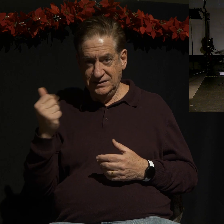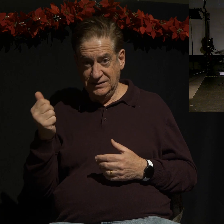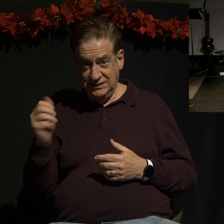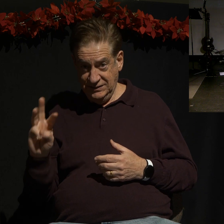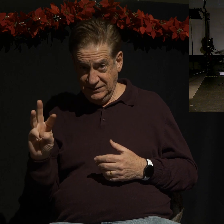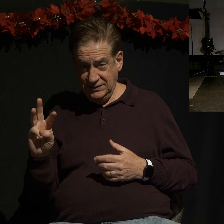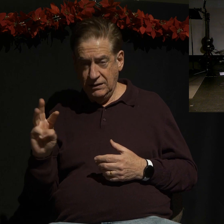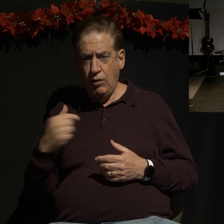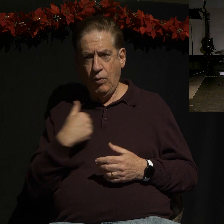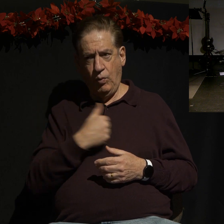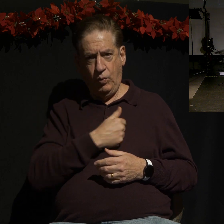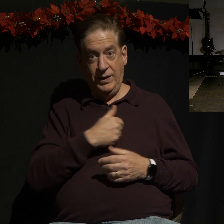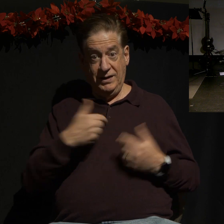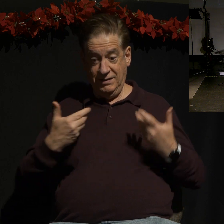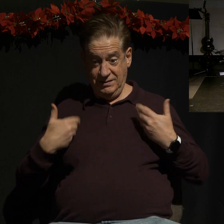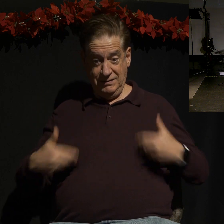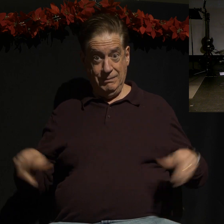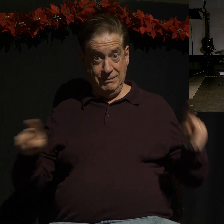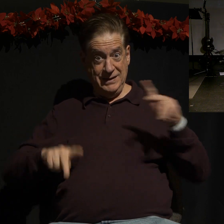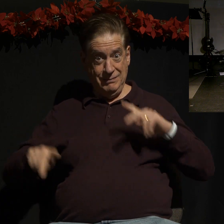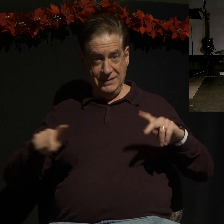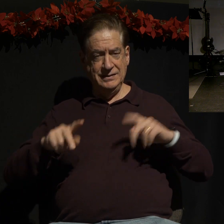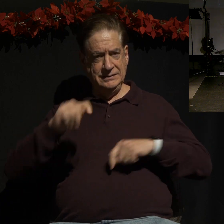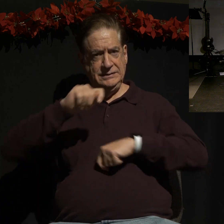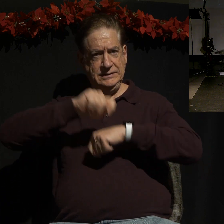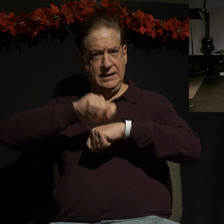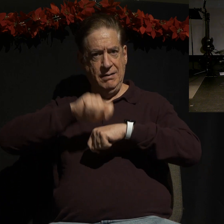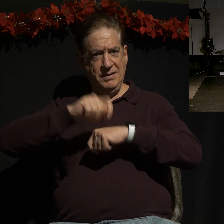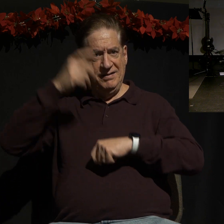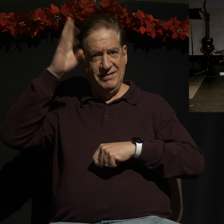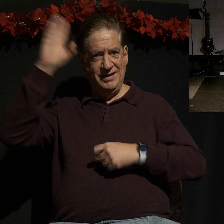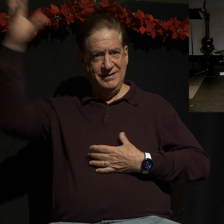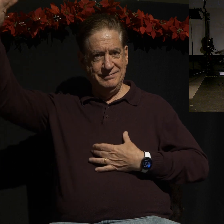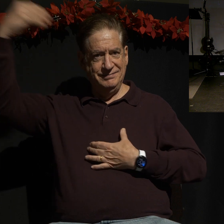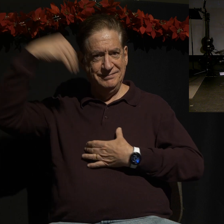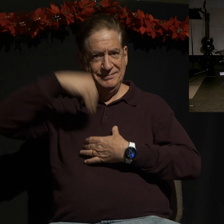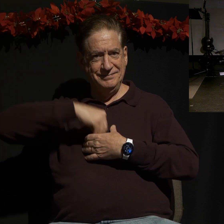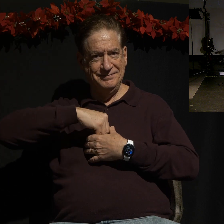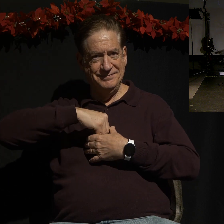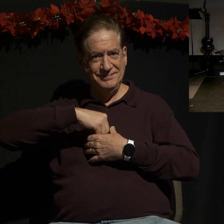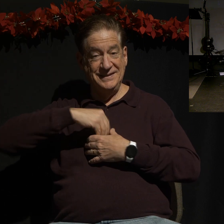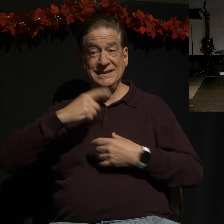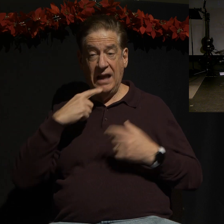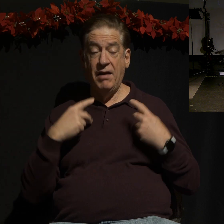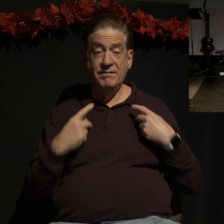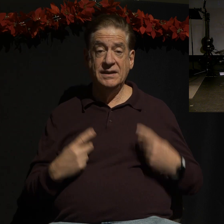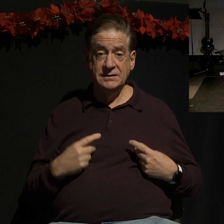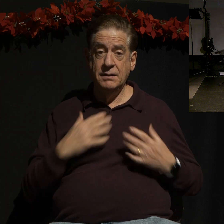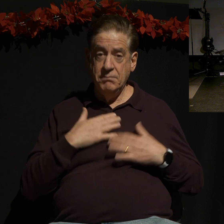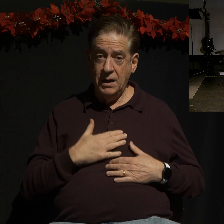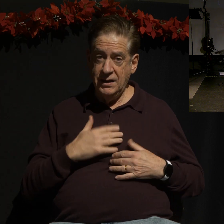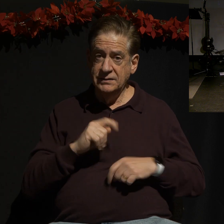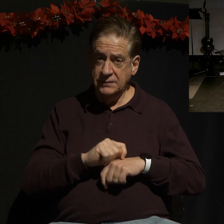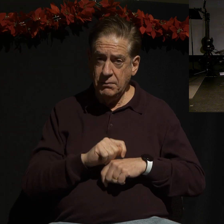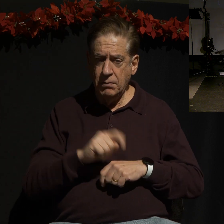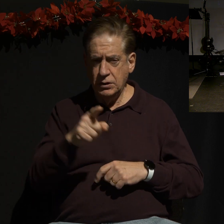So, a lot of people view that as, yes, our physical bodies are a temple, but I want you to